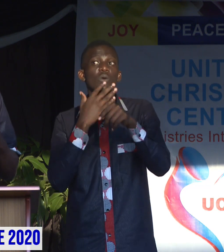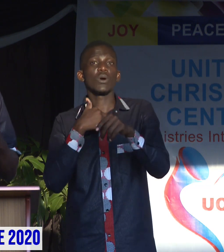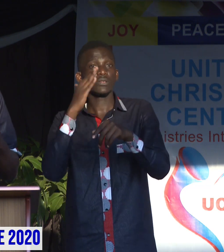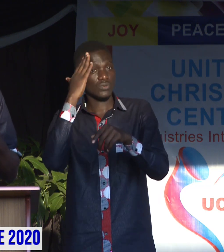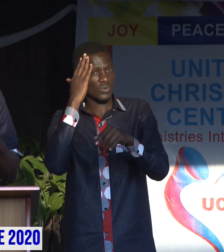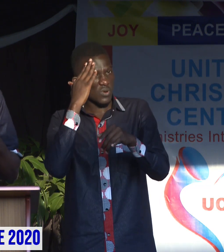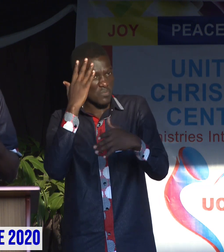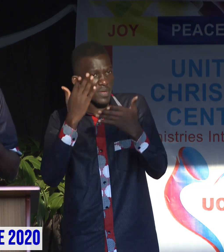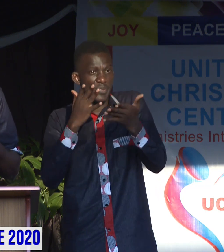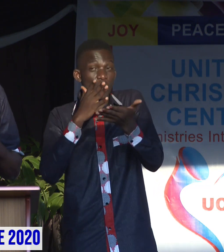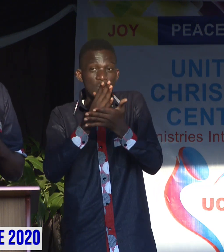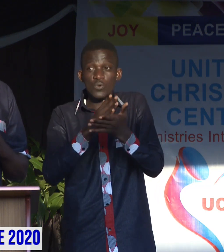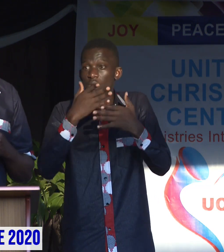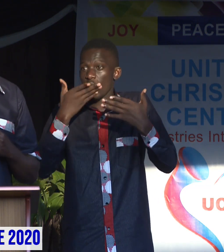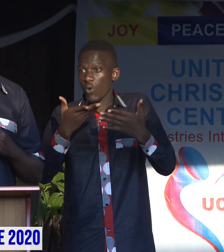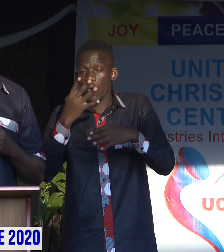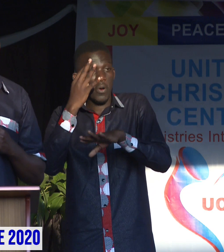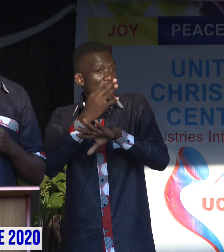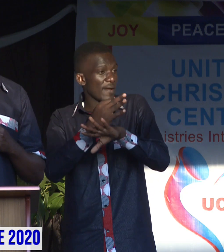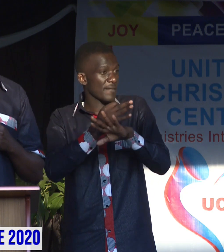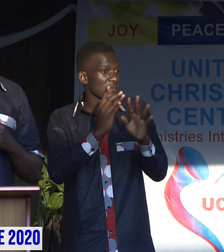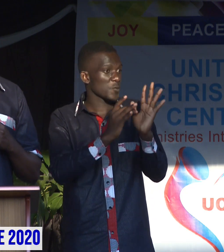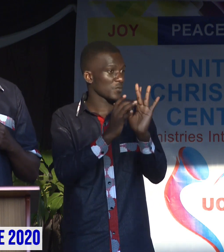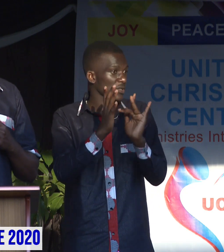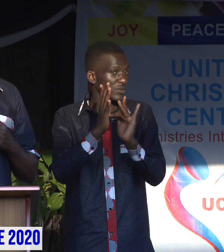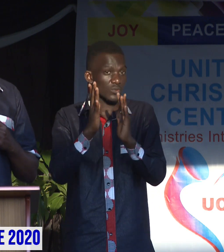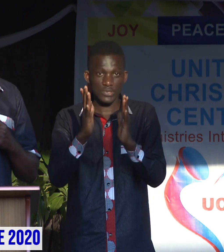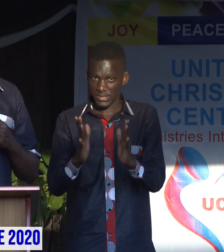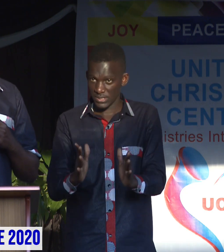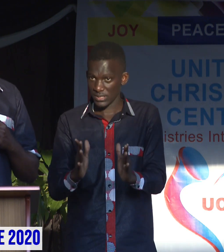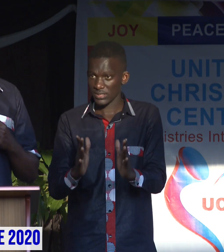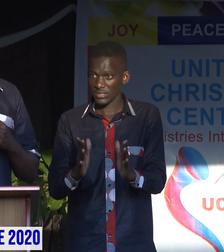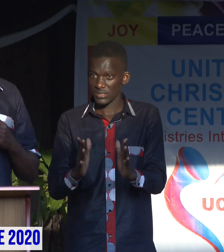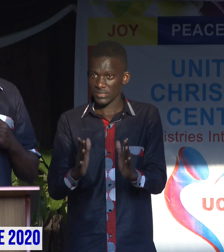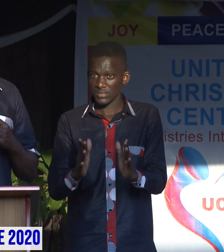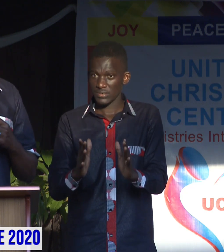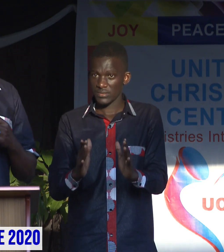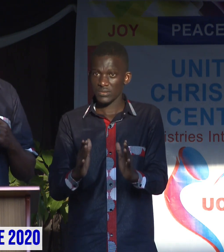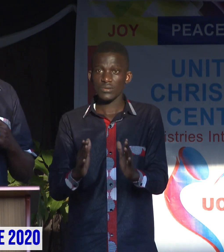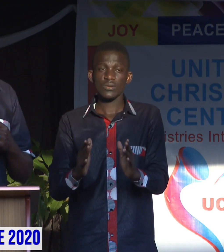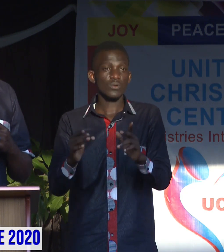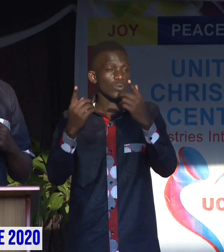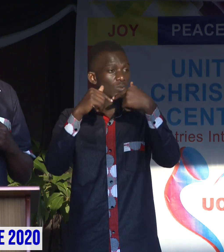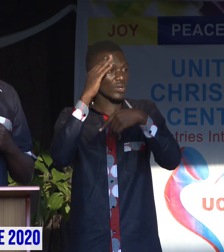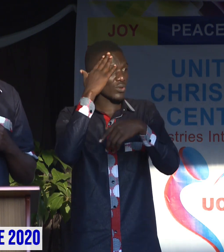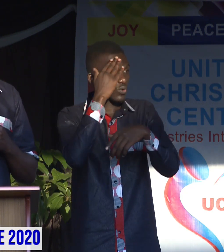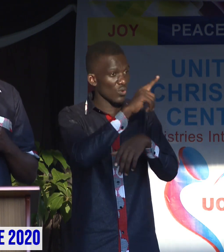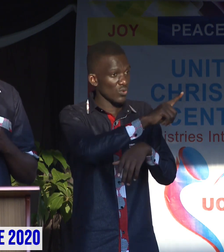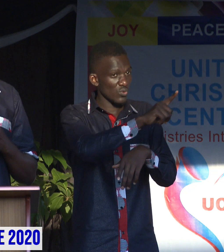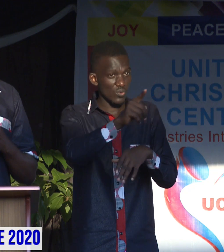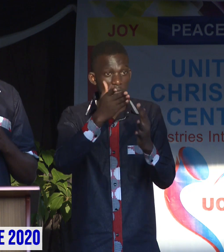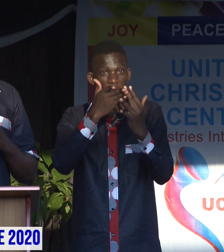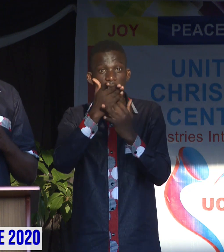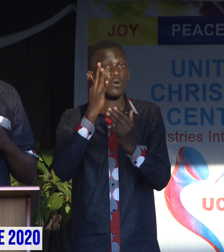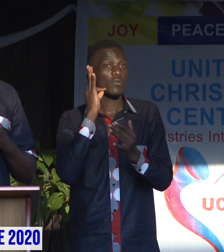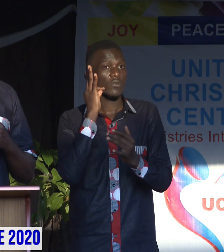are a true or a false Christian, bobo yagala okutegeera oba oli mulokolo mutuufu oba nedda. We know you by your fruit. Tukutegeera